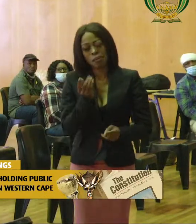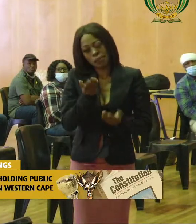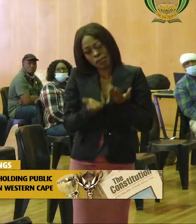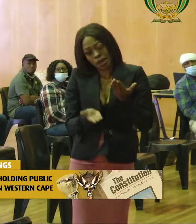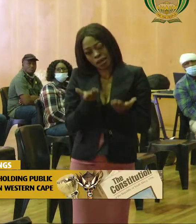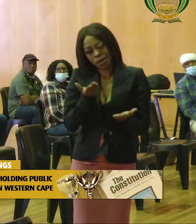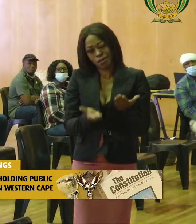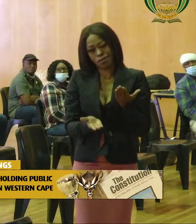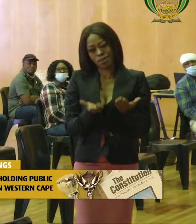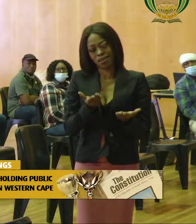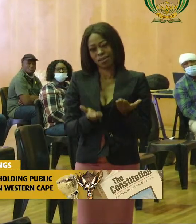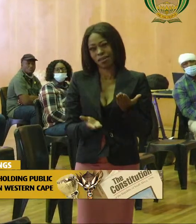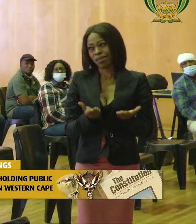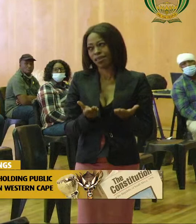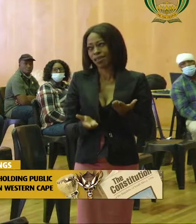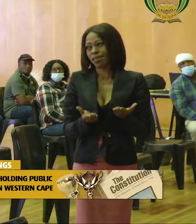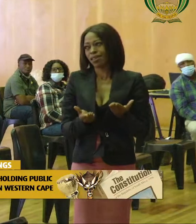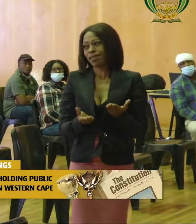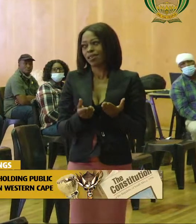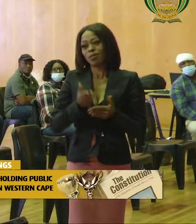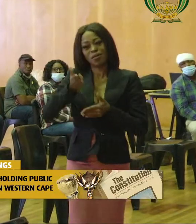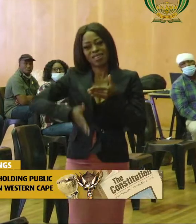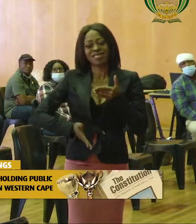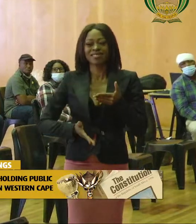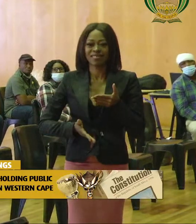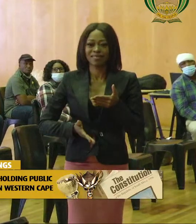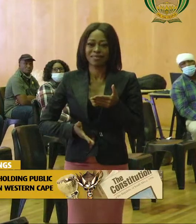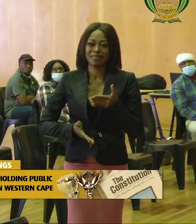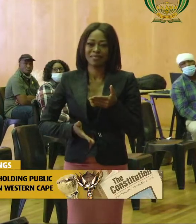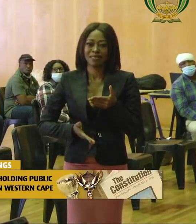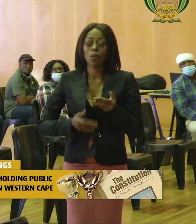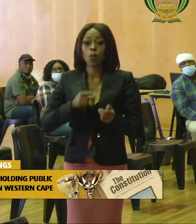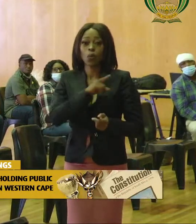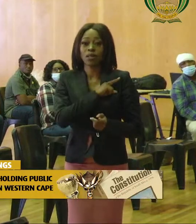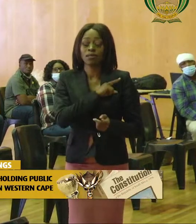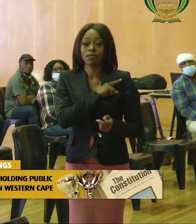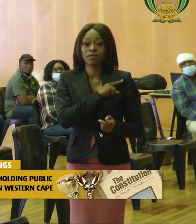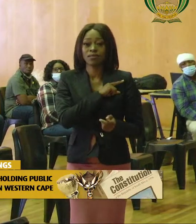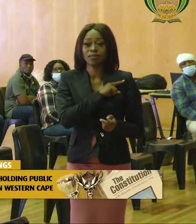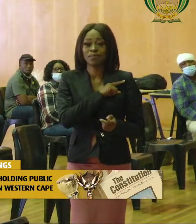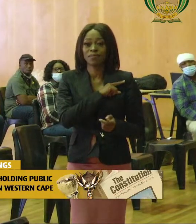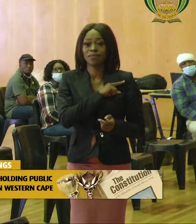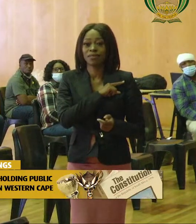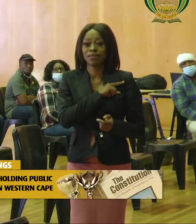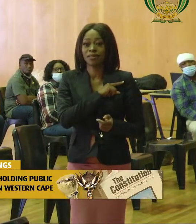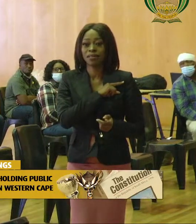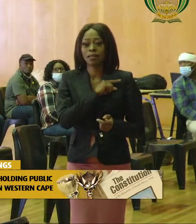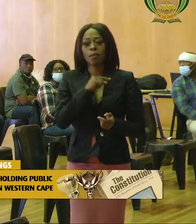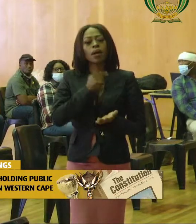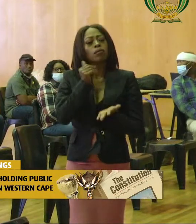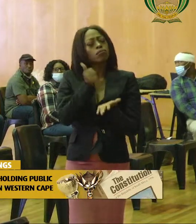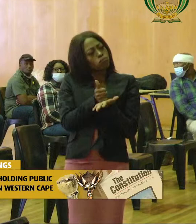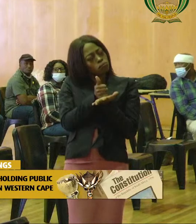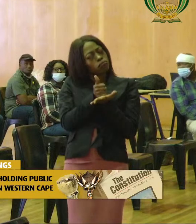Mhlawumbi ngesesiphumile. Because njoba ndihleli pha phansi